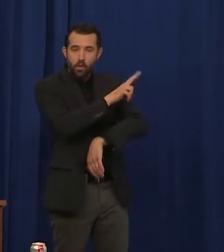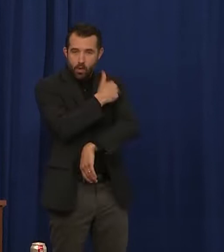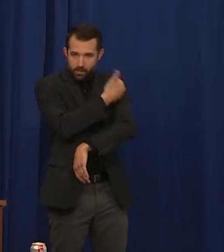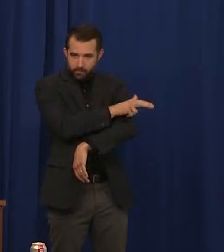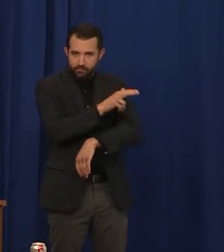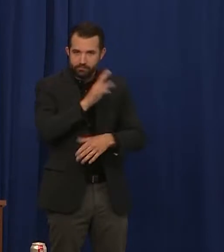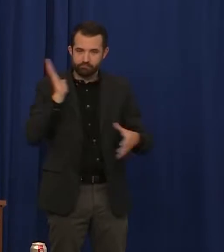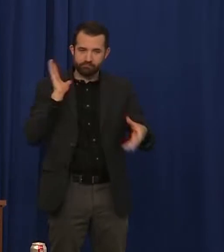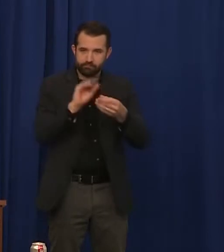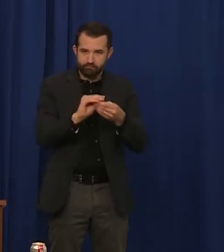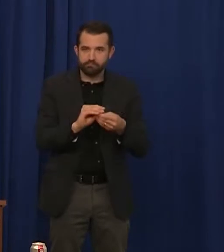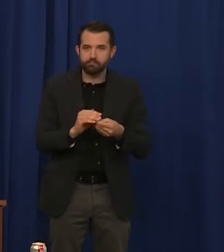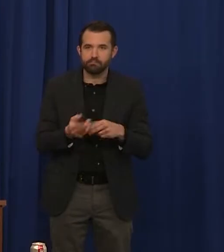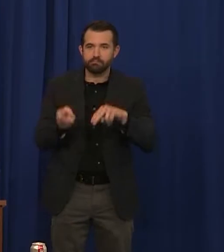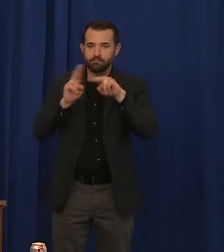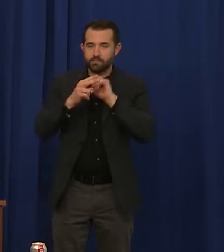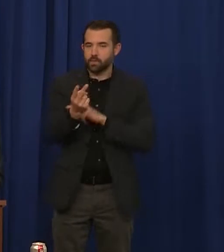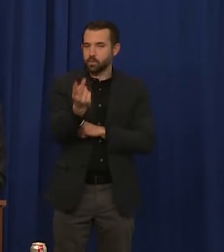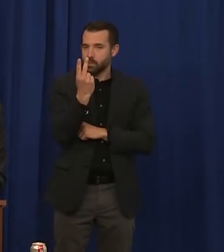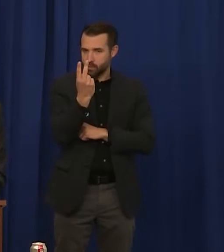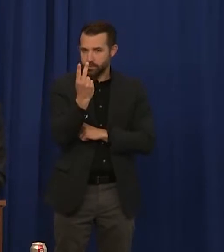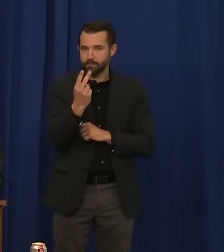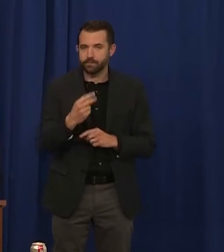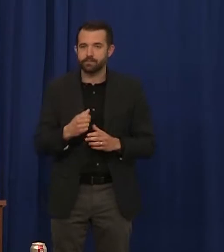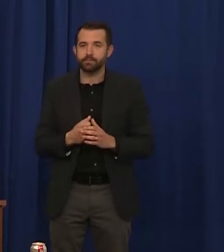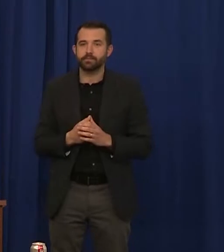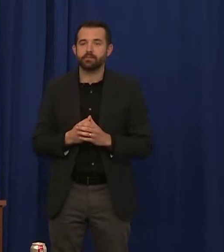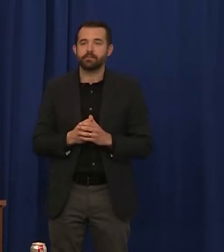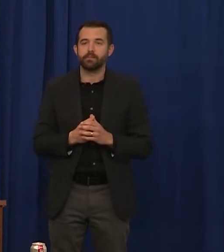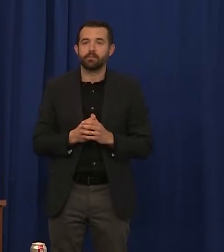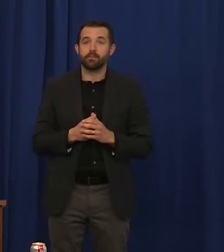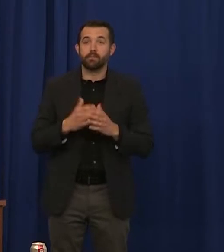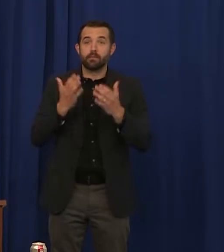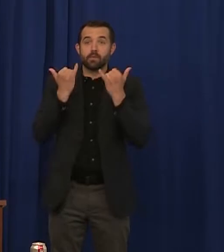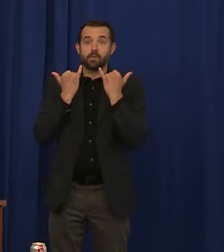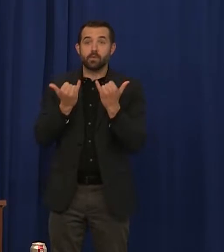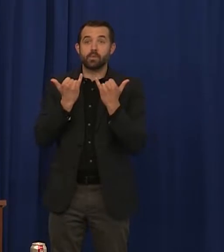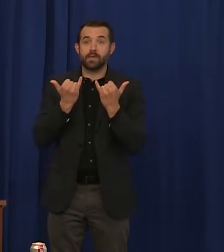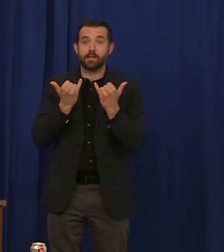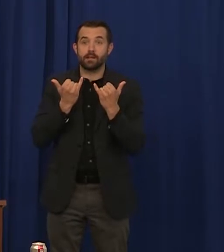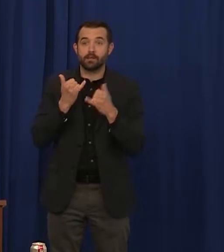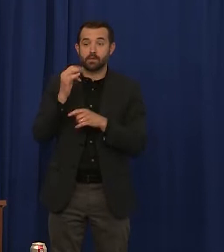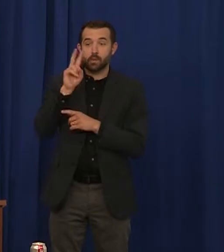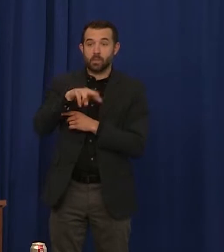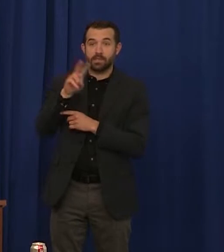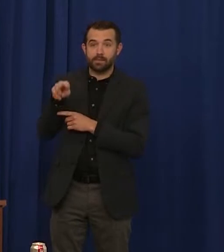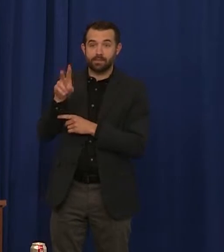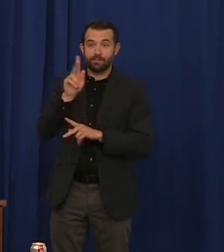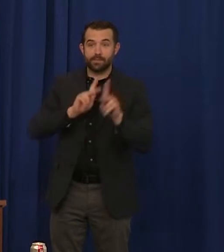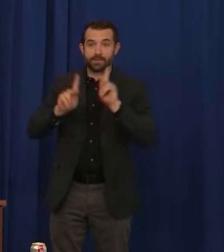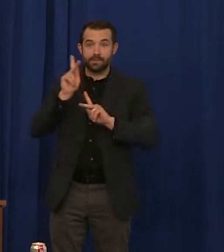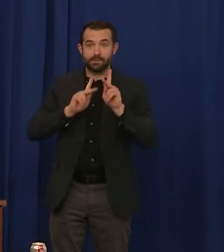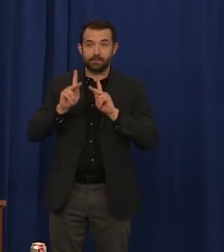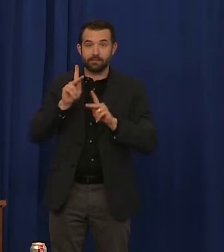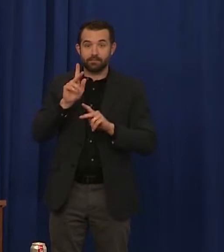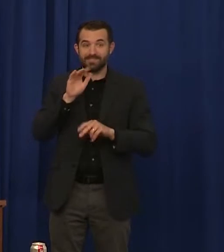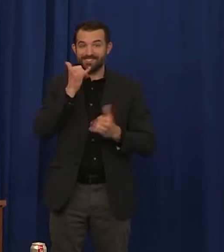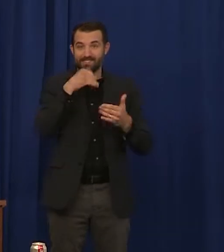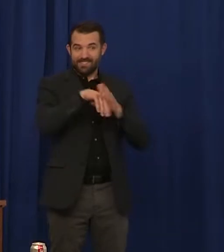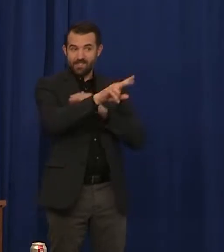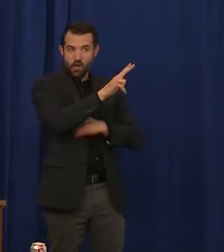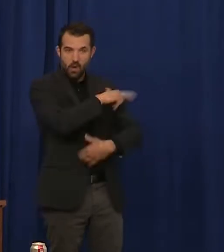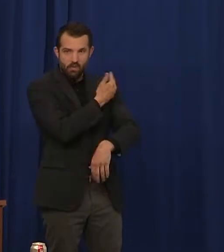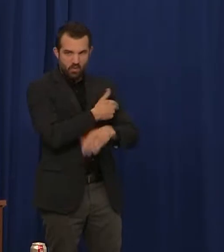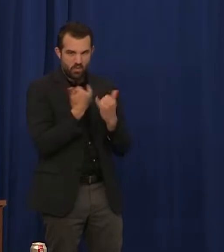yesterday. Presently in Maine, there are 22 individuals who are hospitalized in